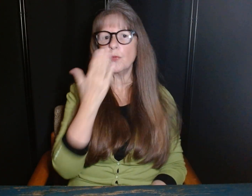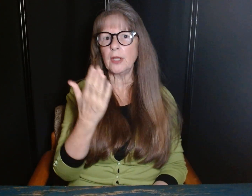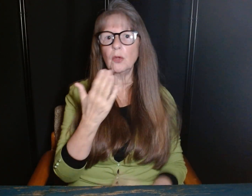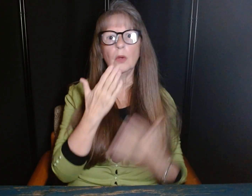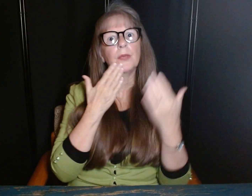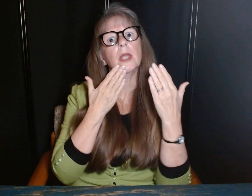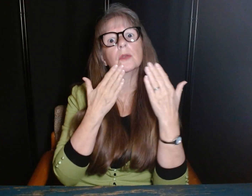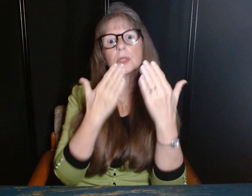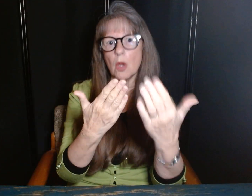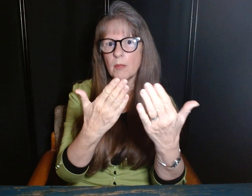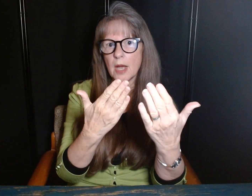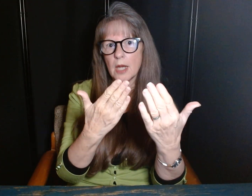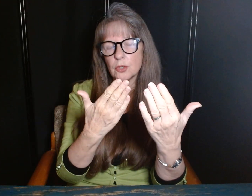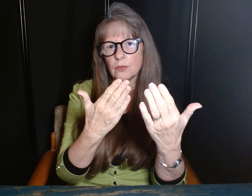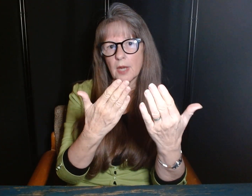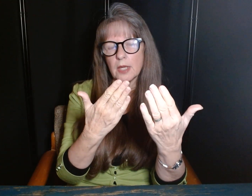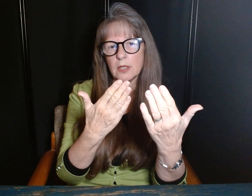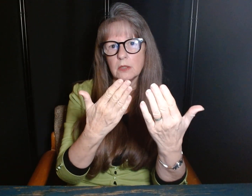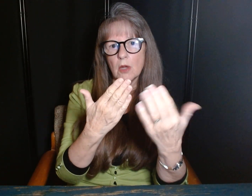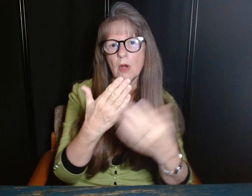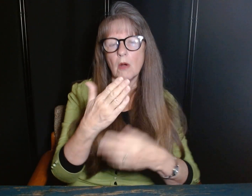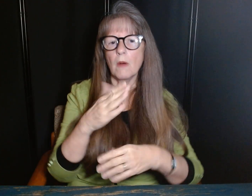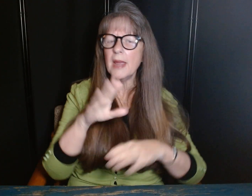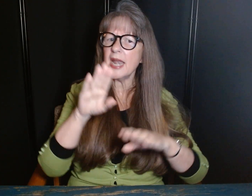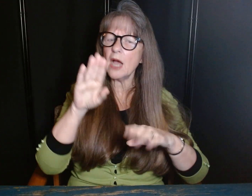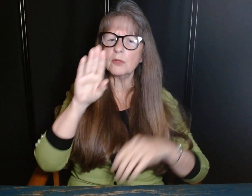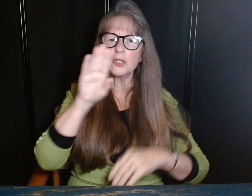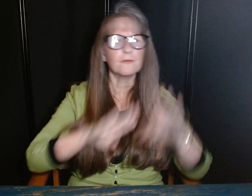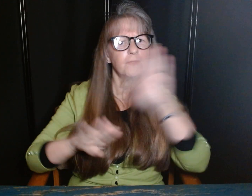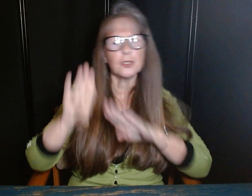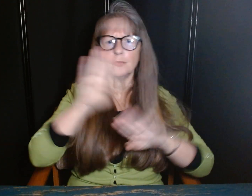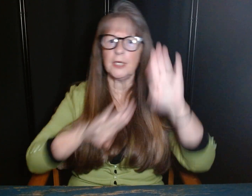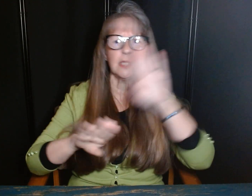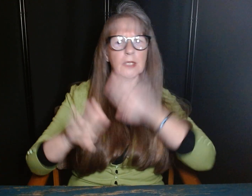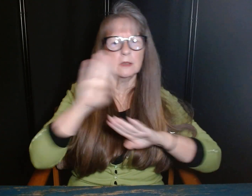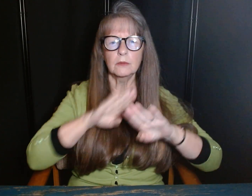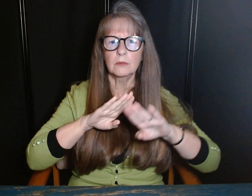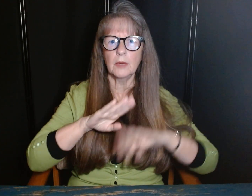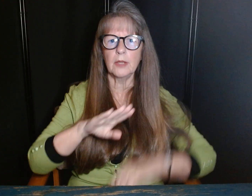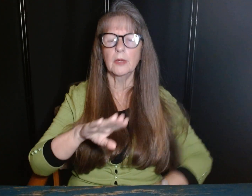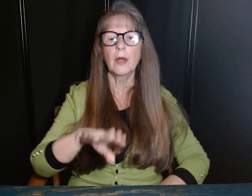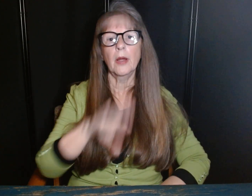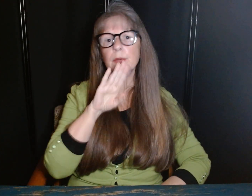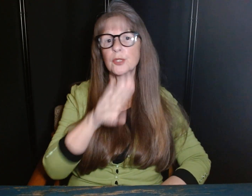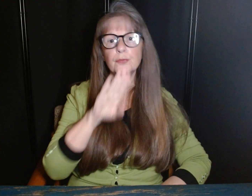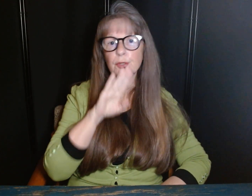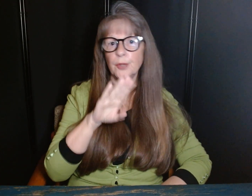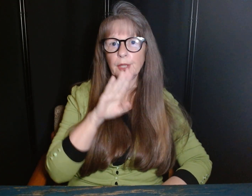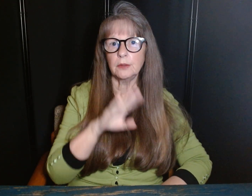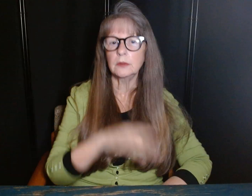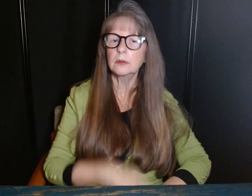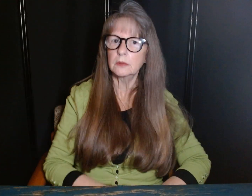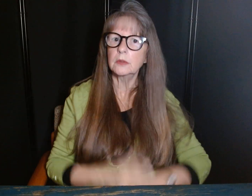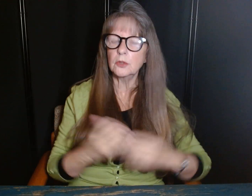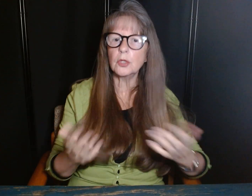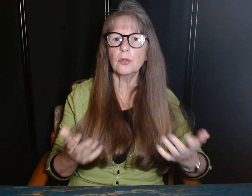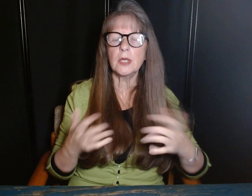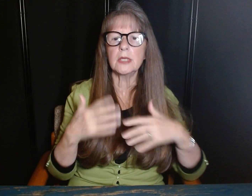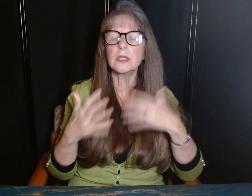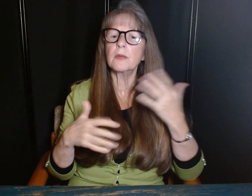you, or thank you so much, right? Or man, I was just frustrated, right? I was just frustrating. So you can, to